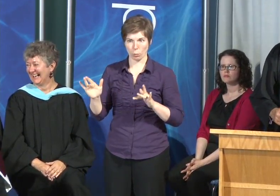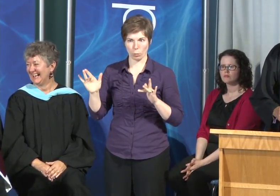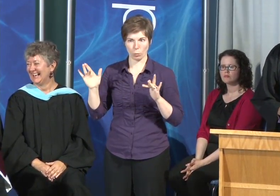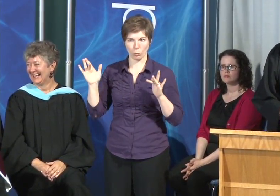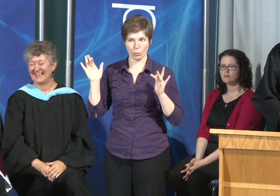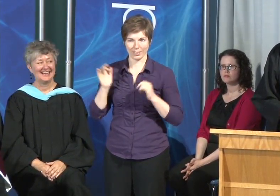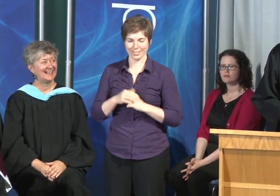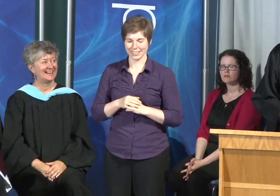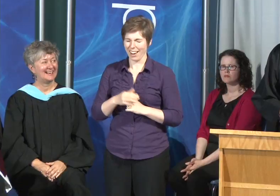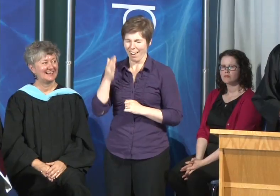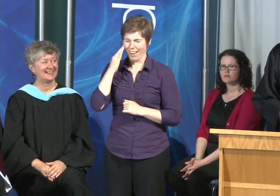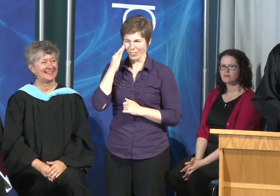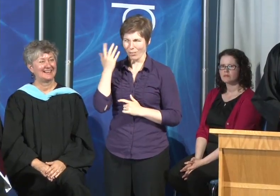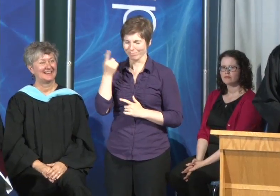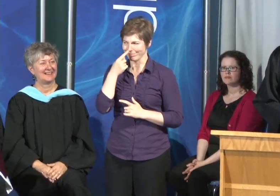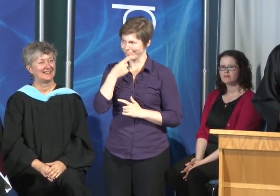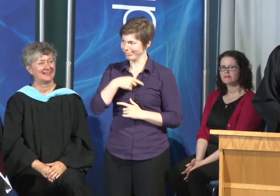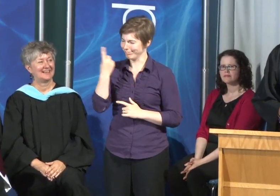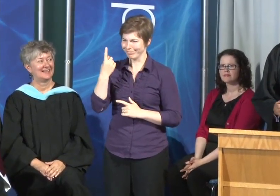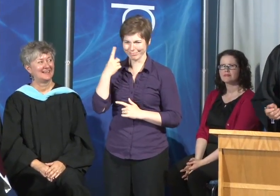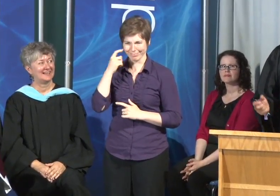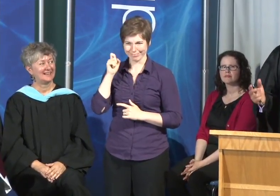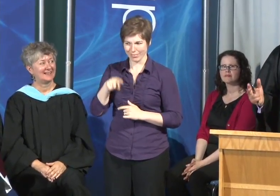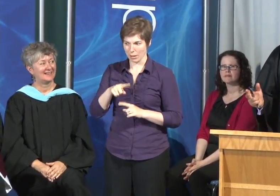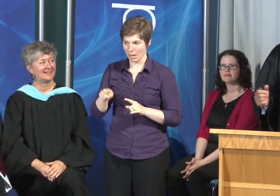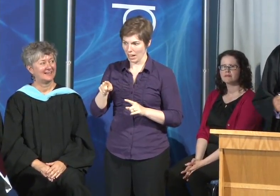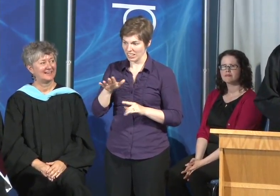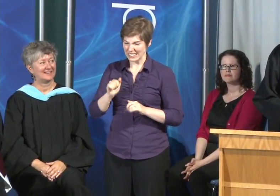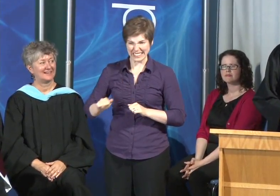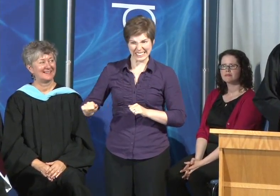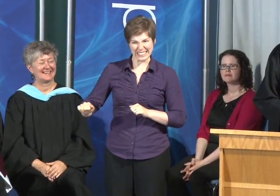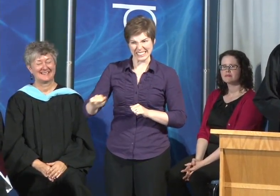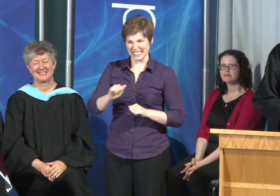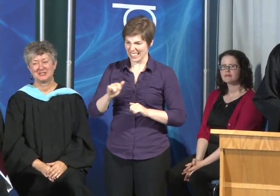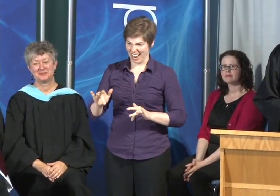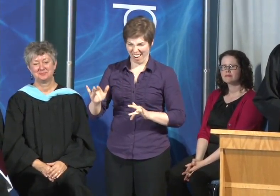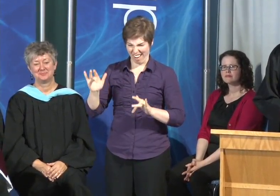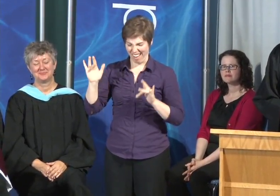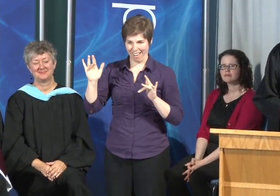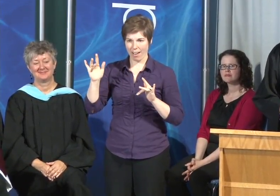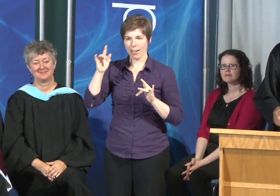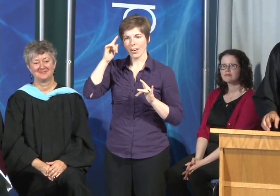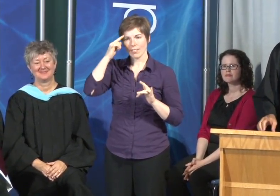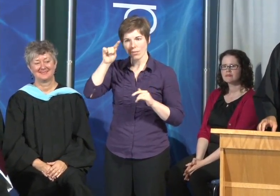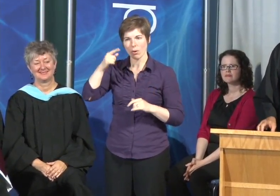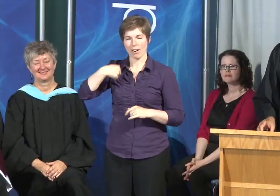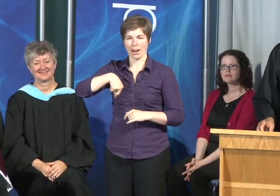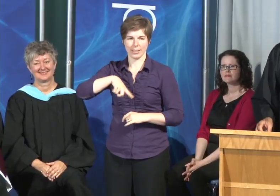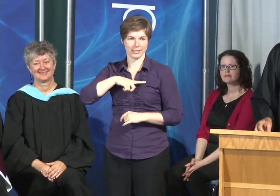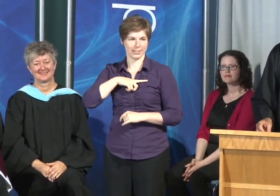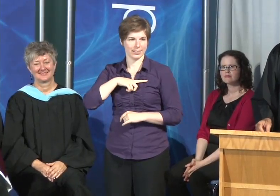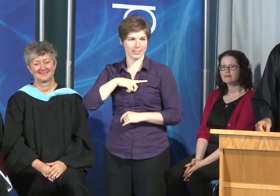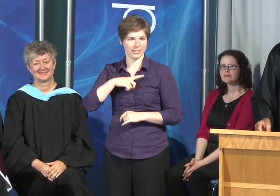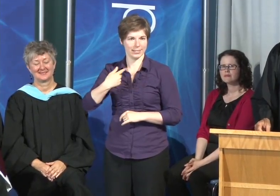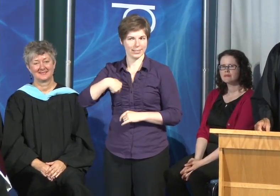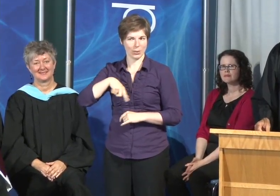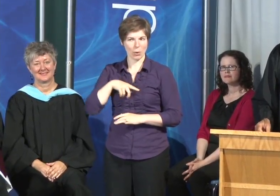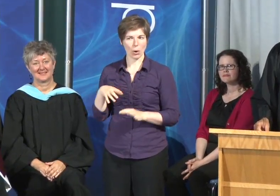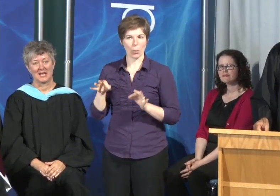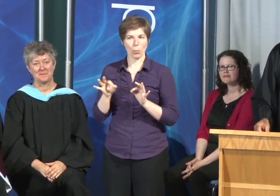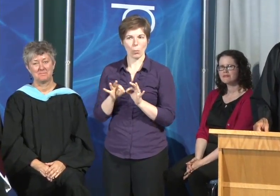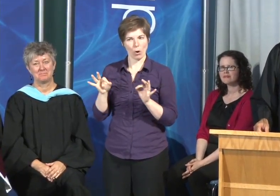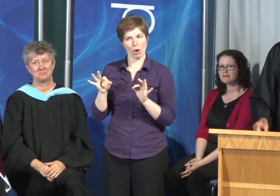And she said, "I know it seems a strange thing to notice, but they were polished for us. We were worth polishing the floors for," she